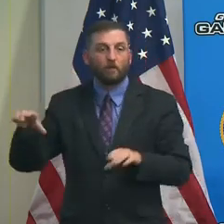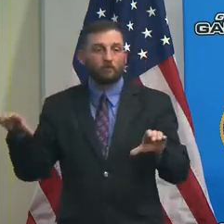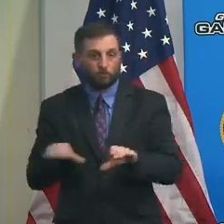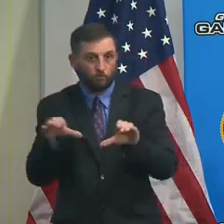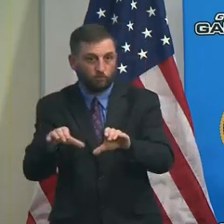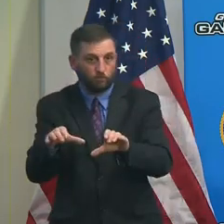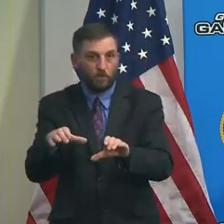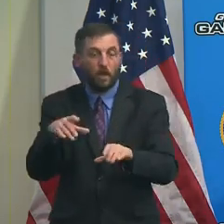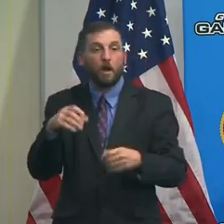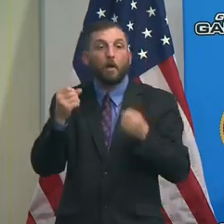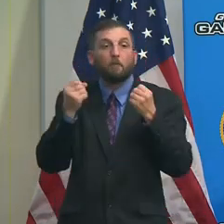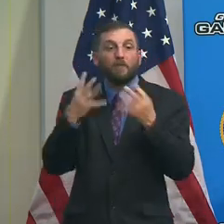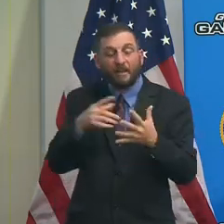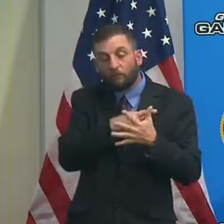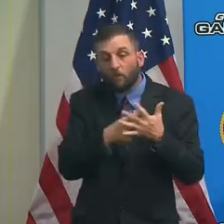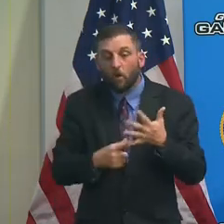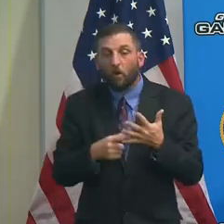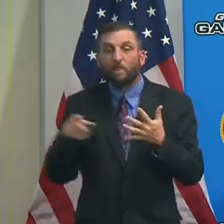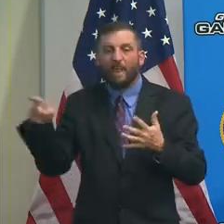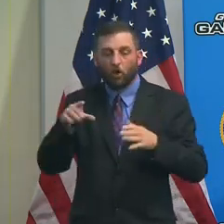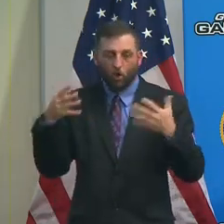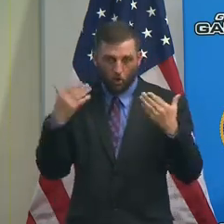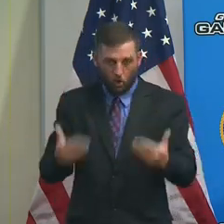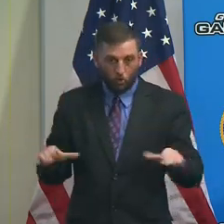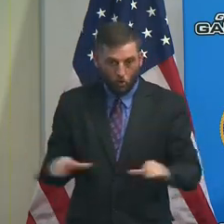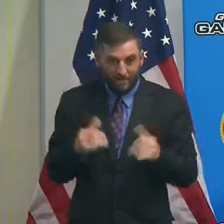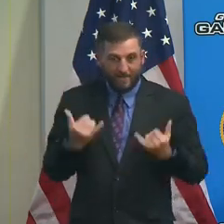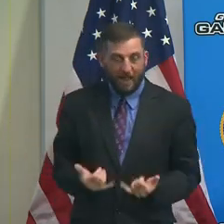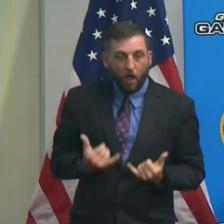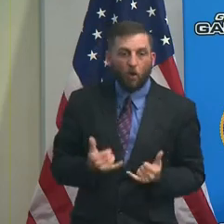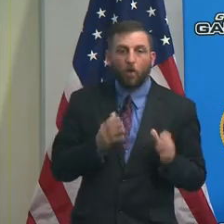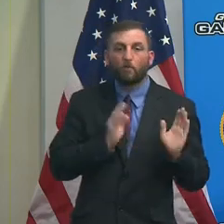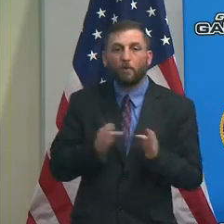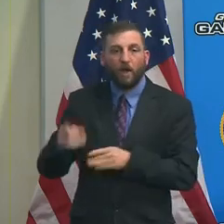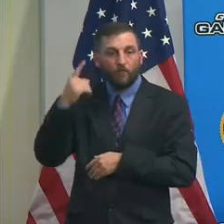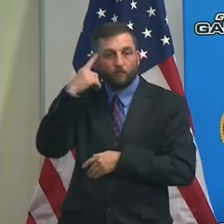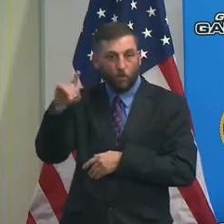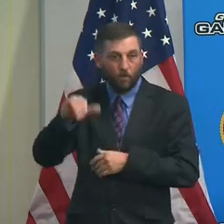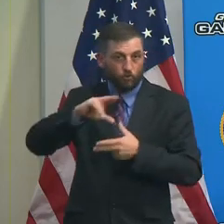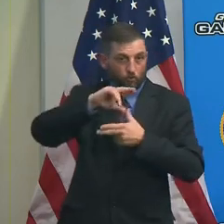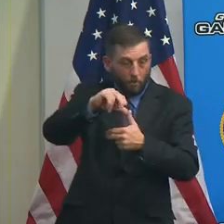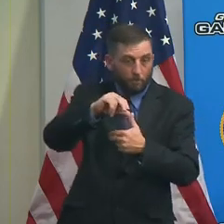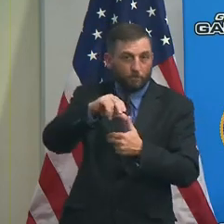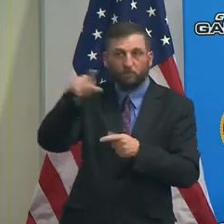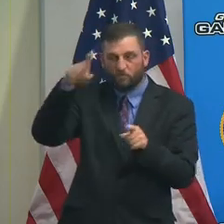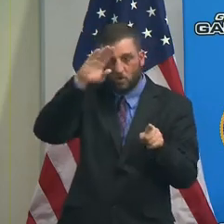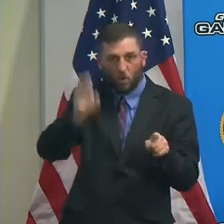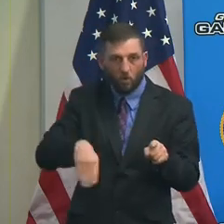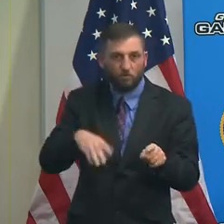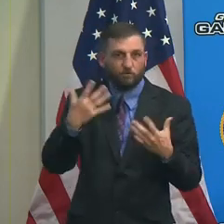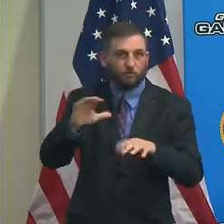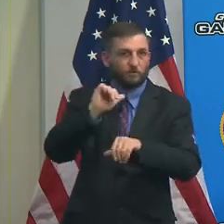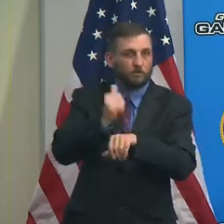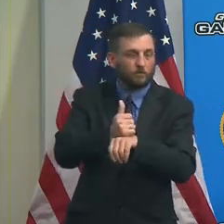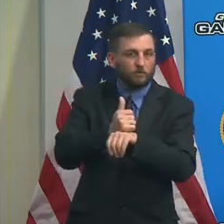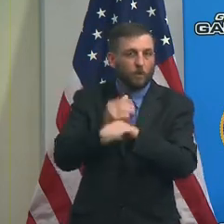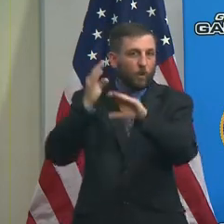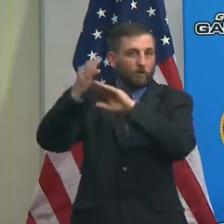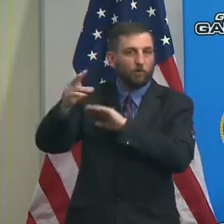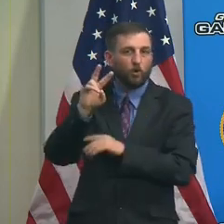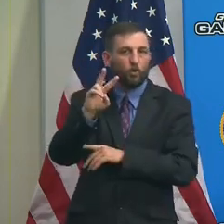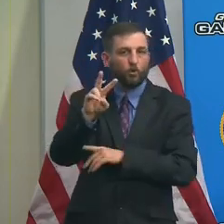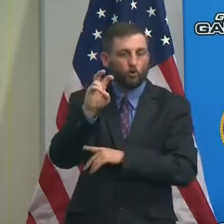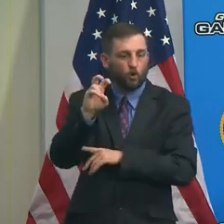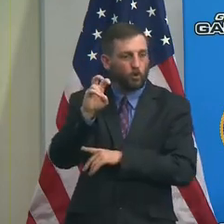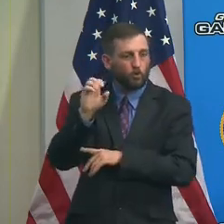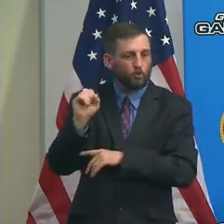they will, many of which they're executing now, if it's preparations for the storm. You know that they They put in place more than 200 super